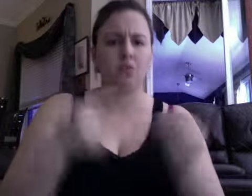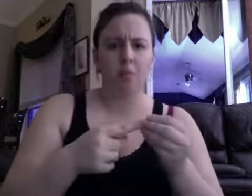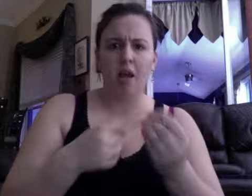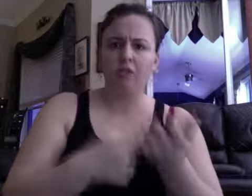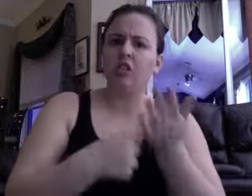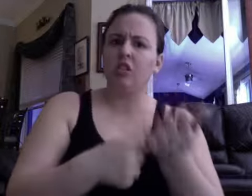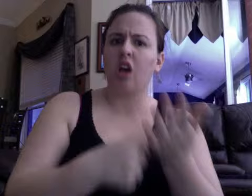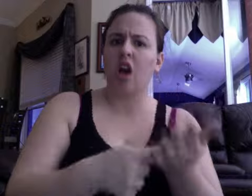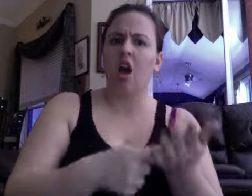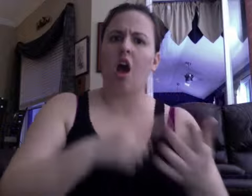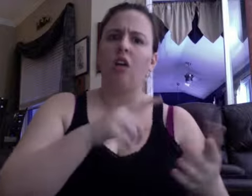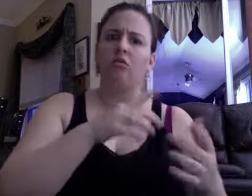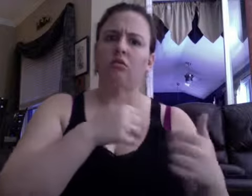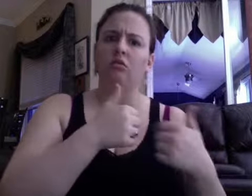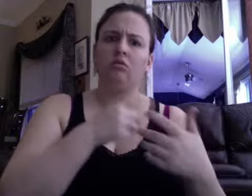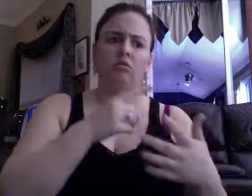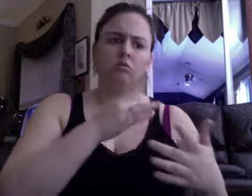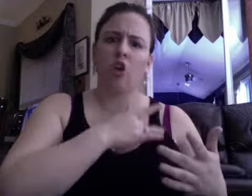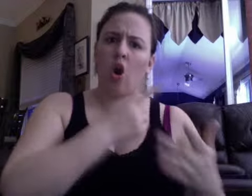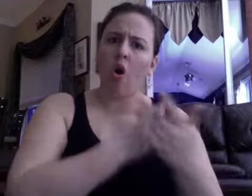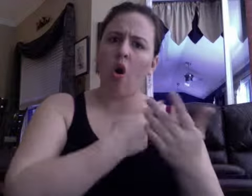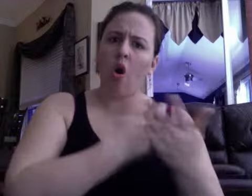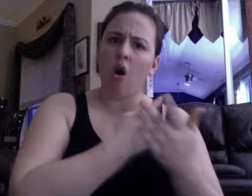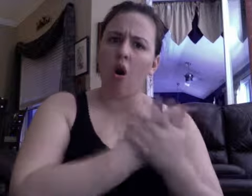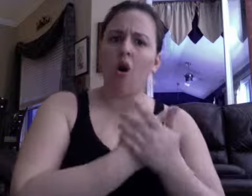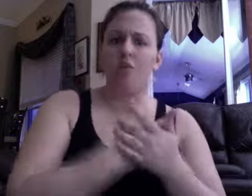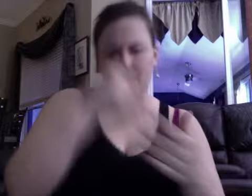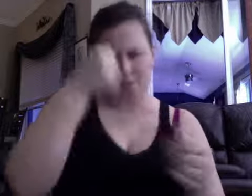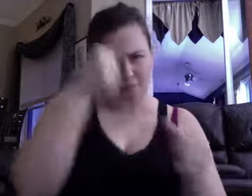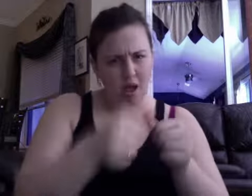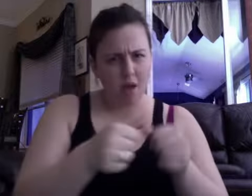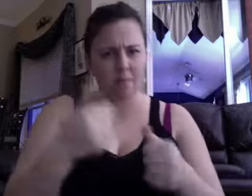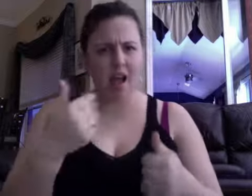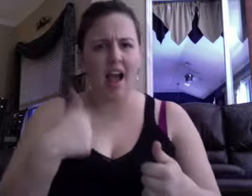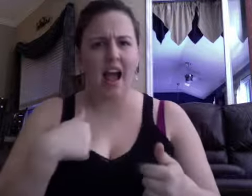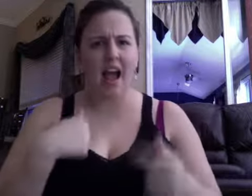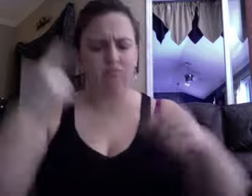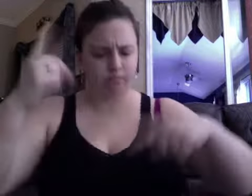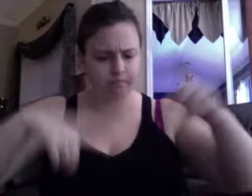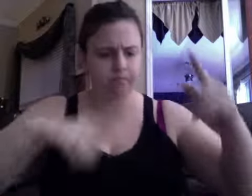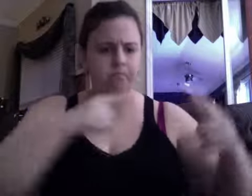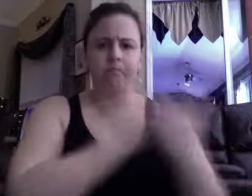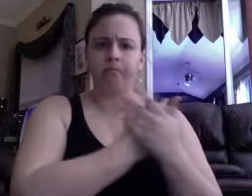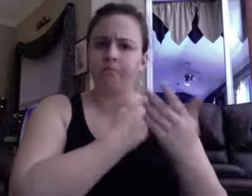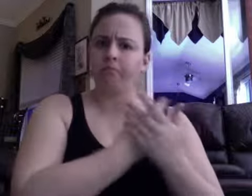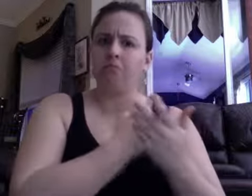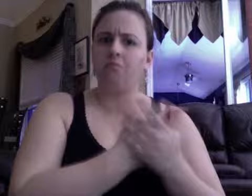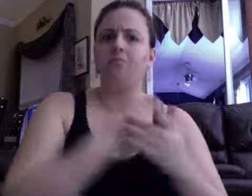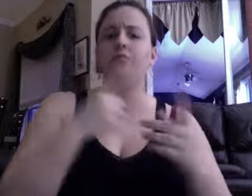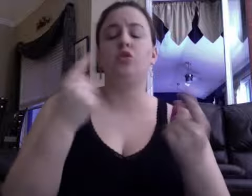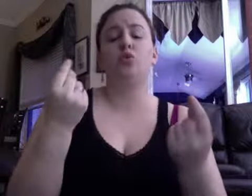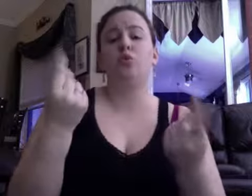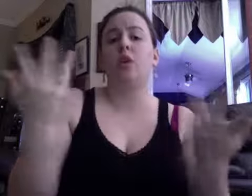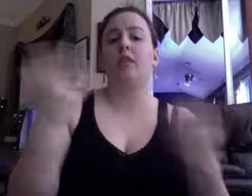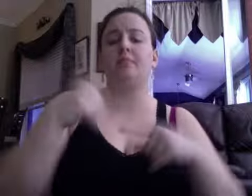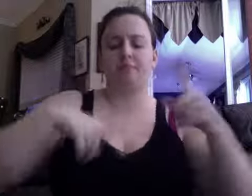a different heart rate when we were doing different things. As we're here and we're just breathing